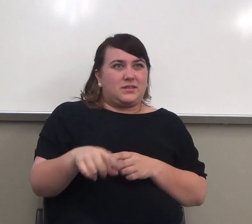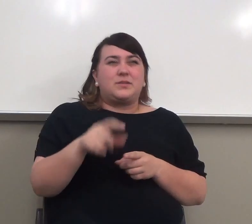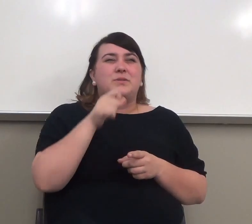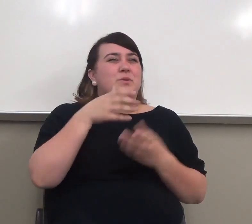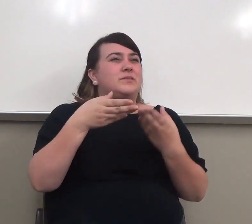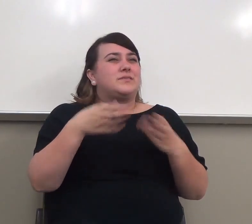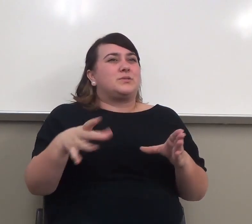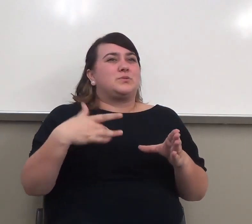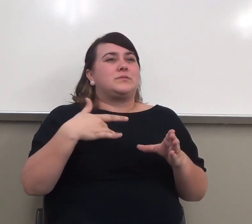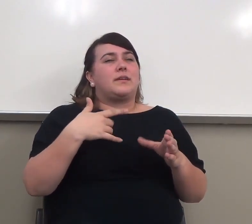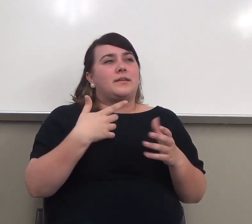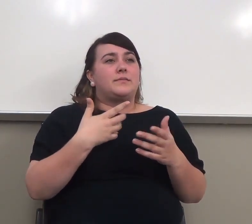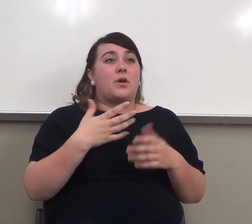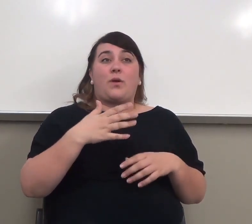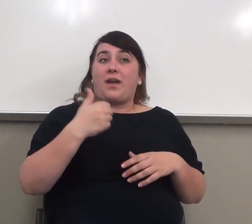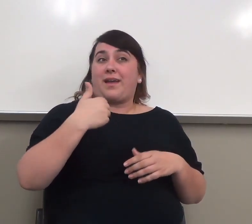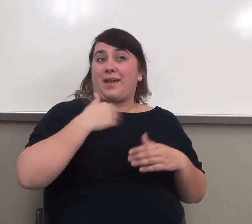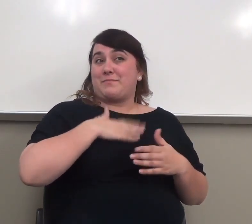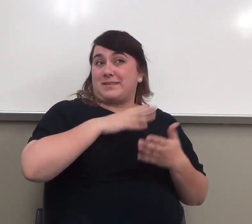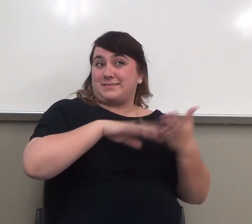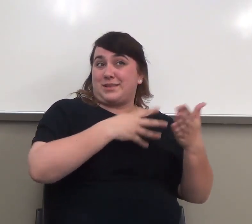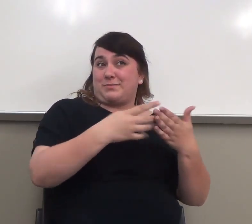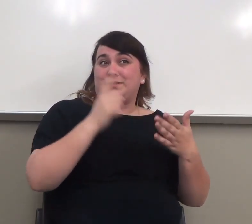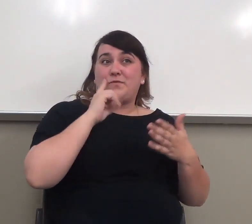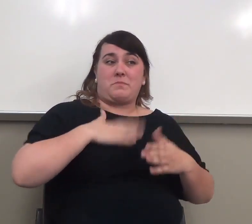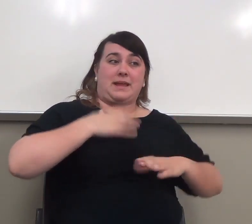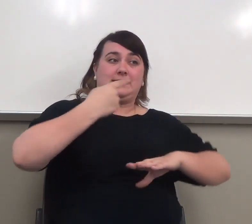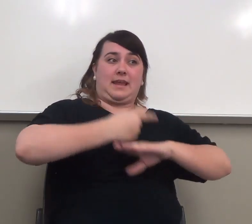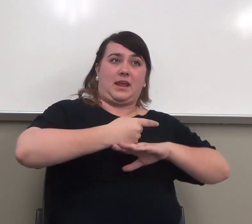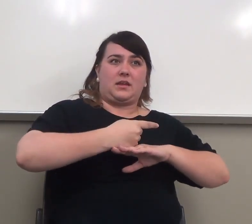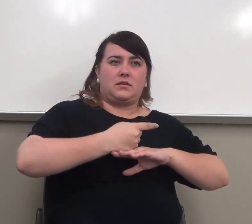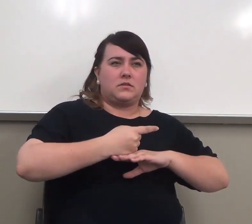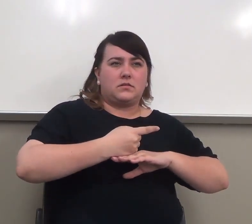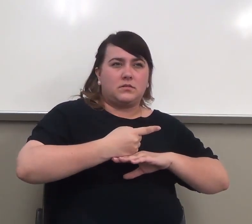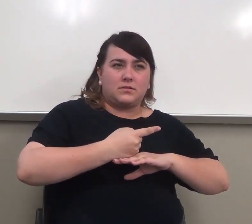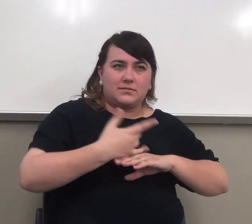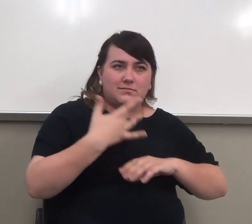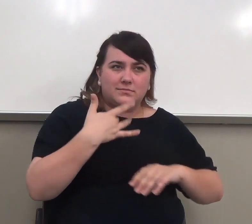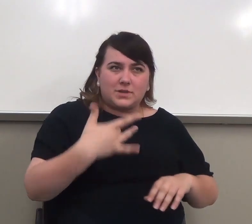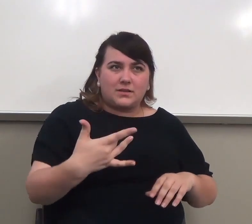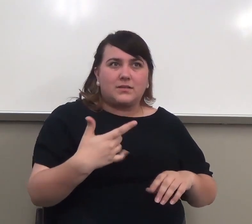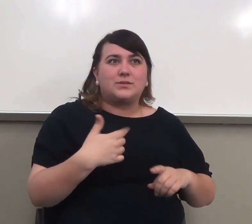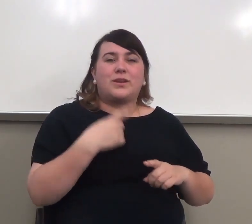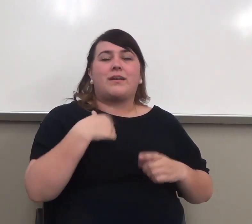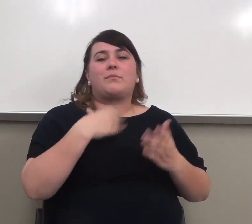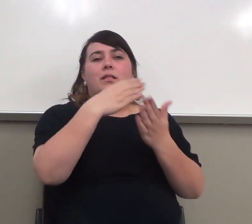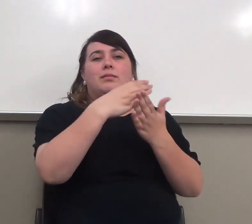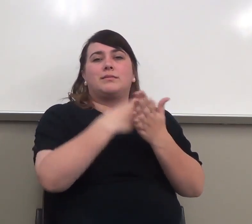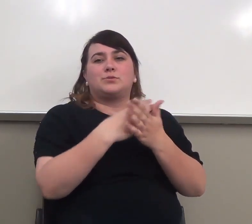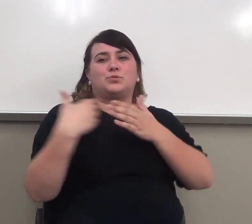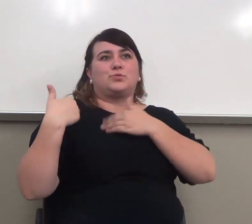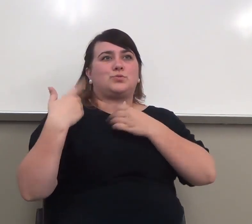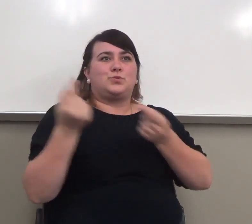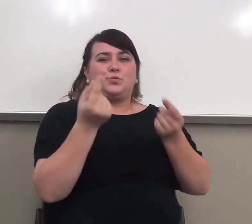has a specific meaning of what's going to happen in a classroom course,